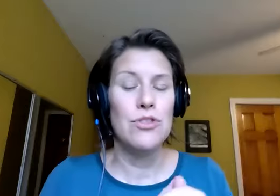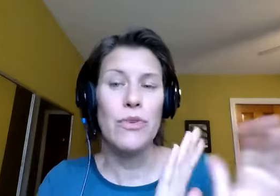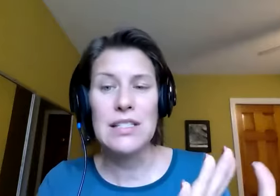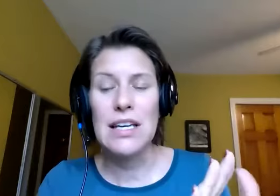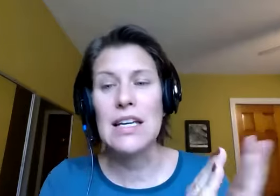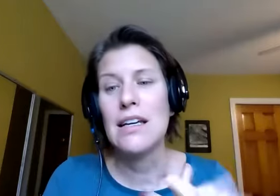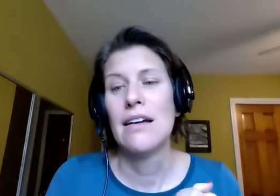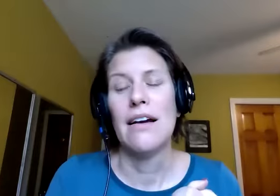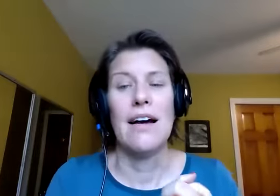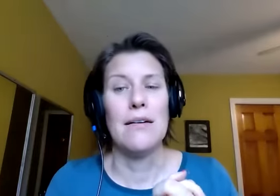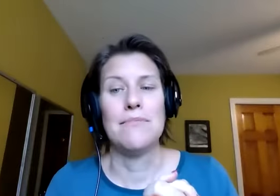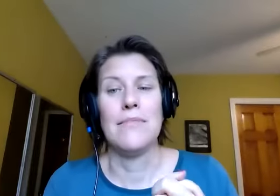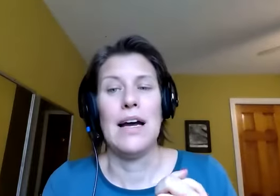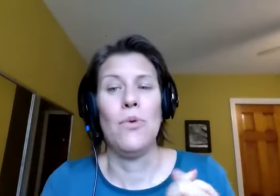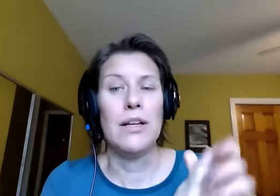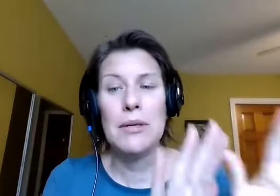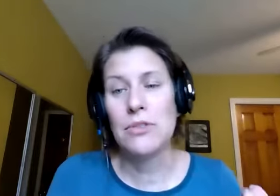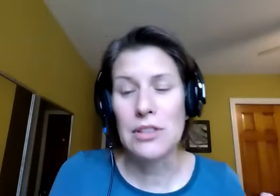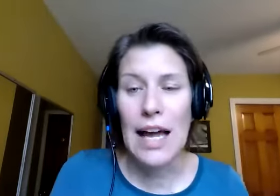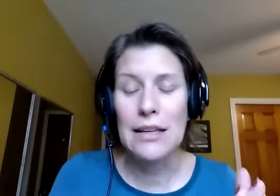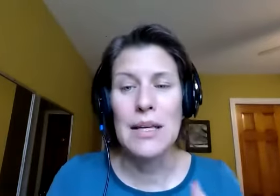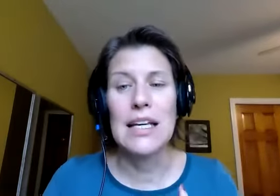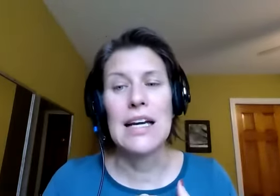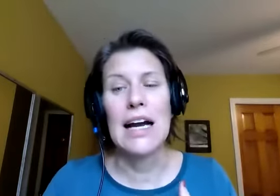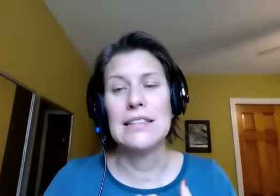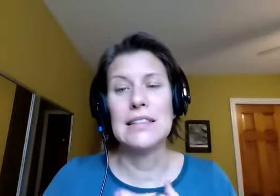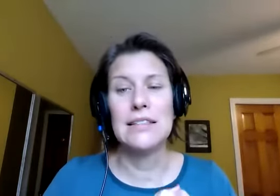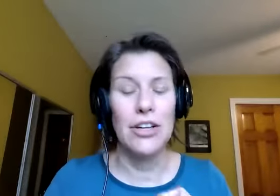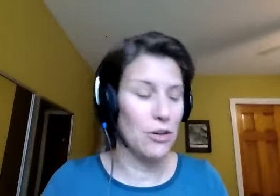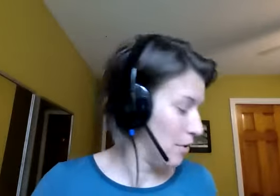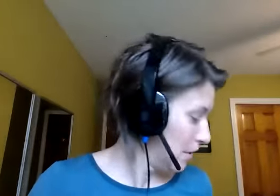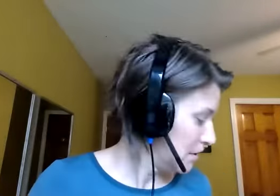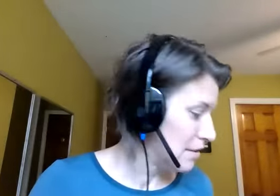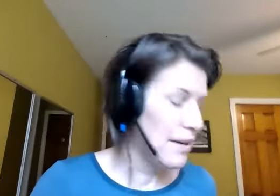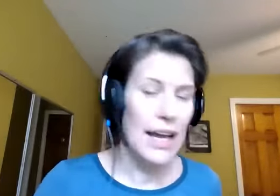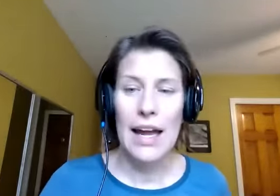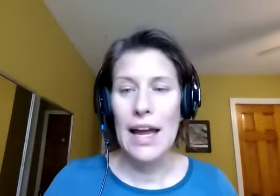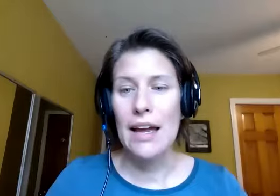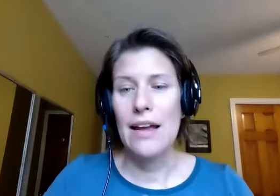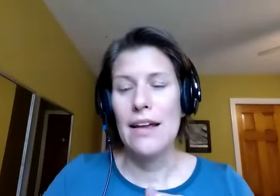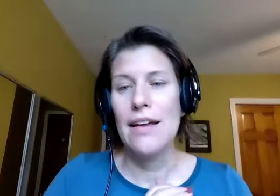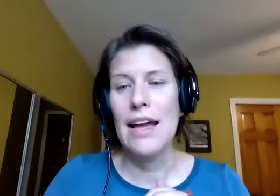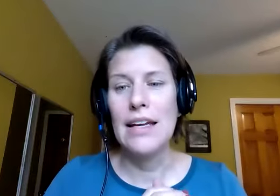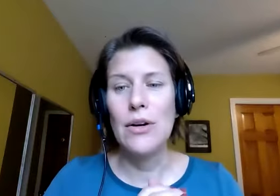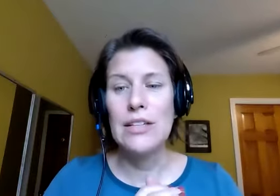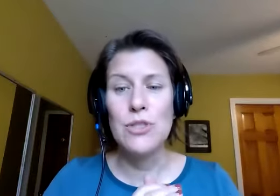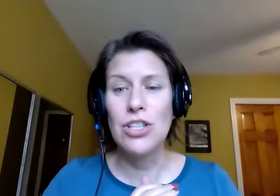too risky. I wanted people to like me. I didn't, you know, and it was a